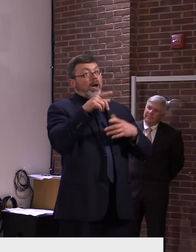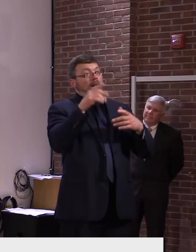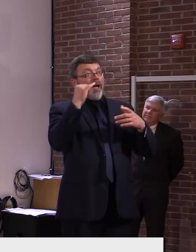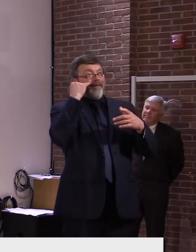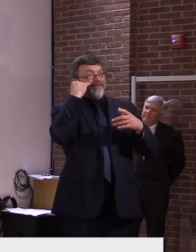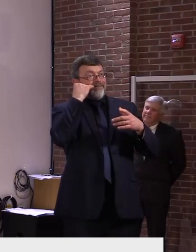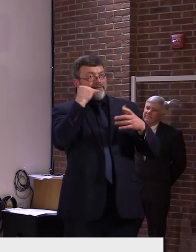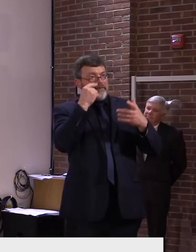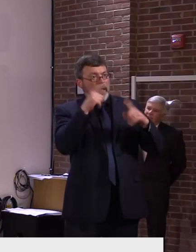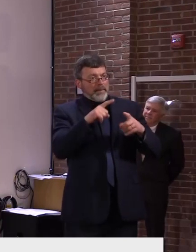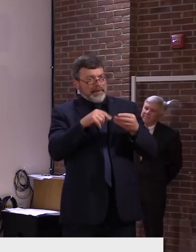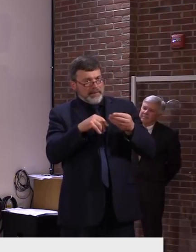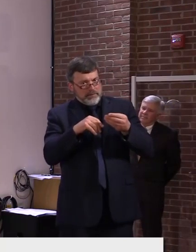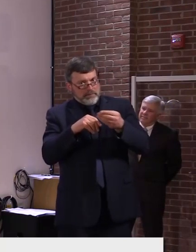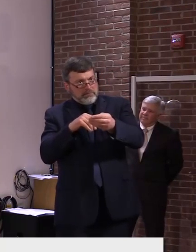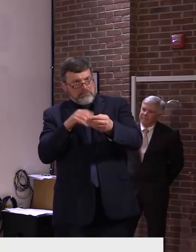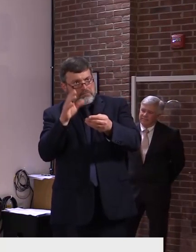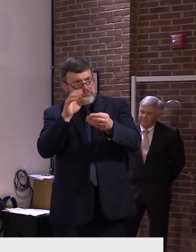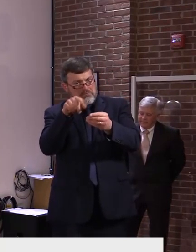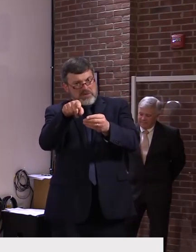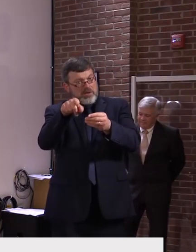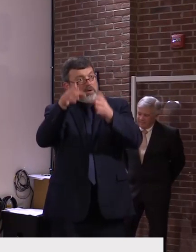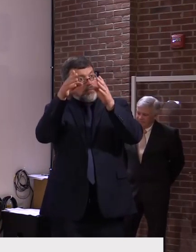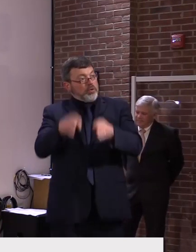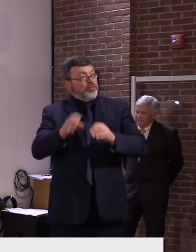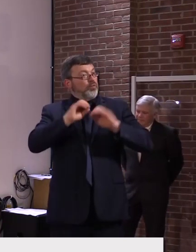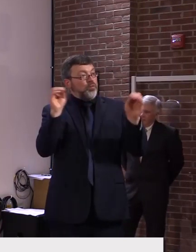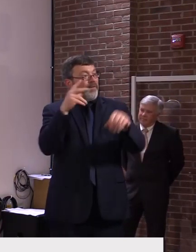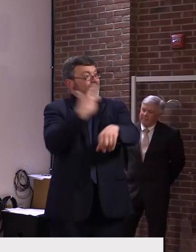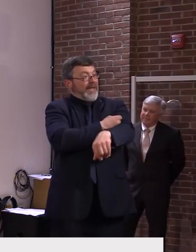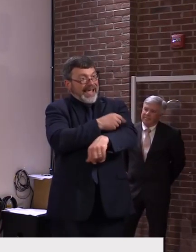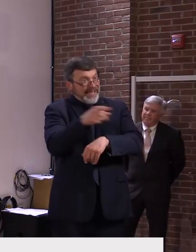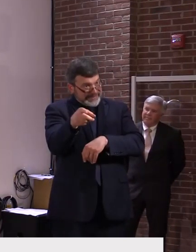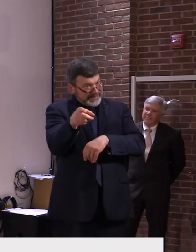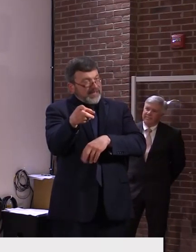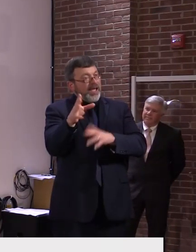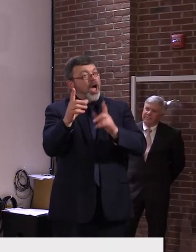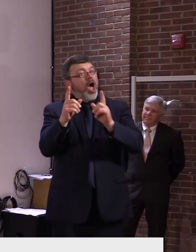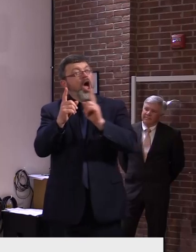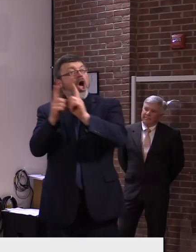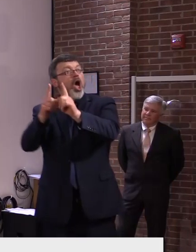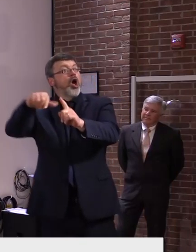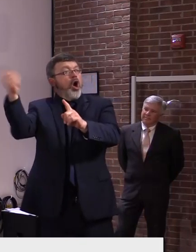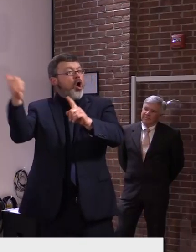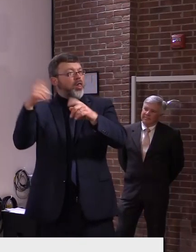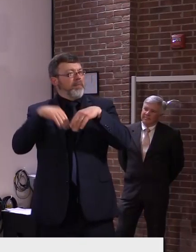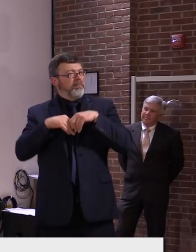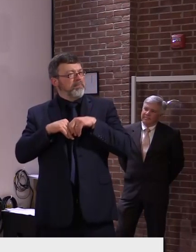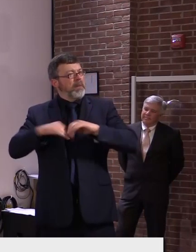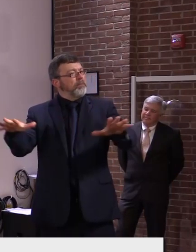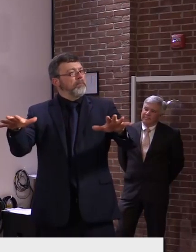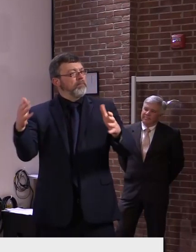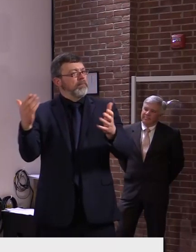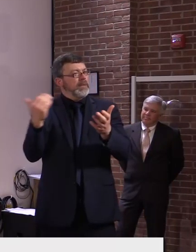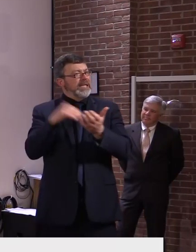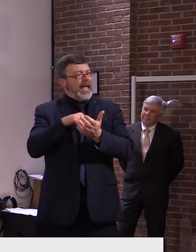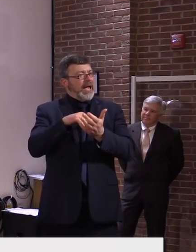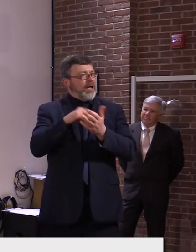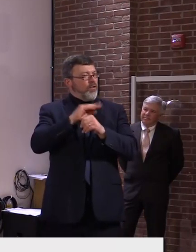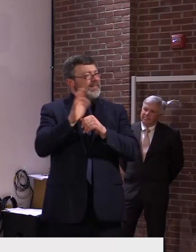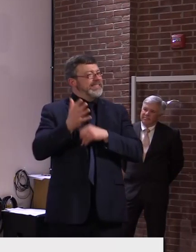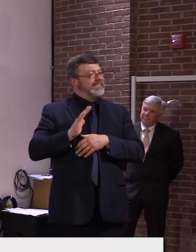leads to really good immunity and low case rates, even in those who were unvaccinated in that setting.